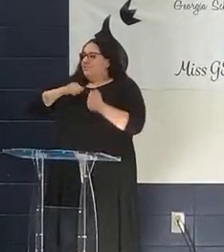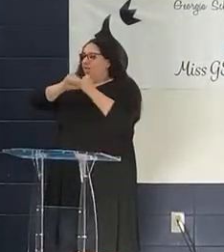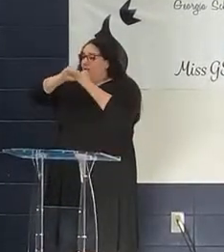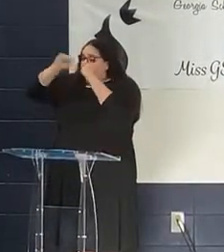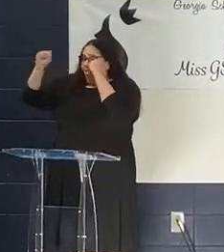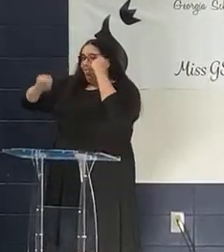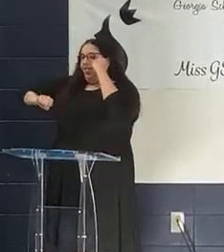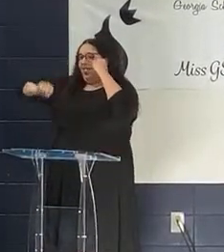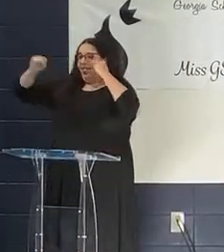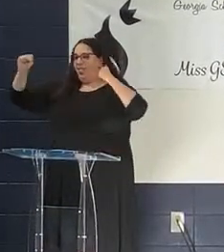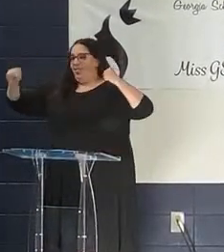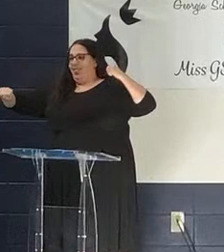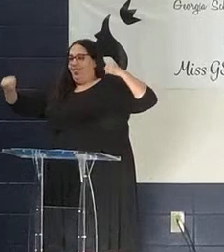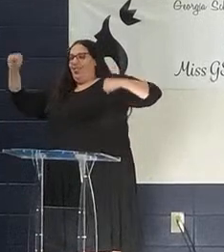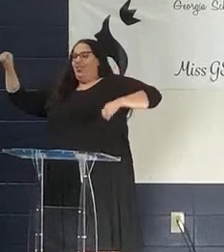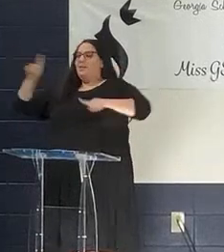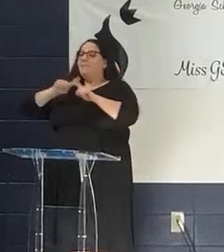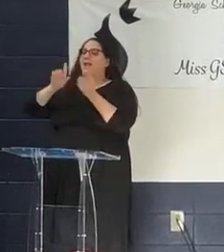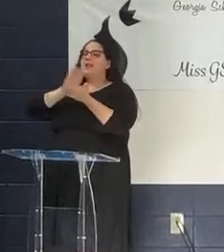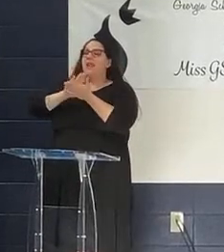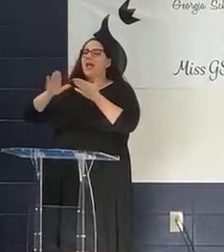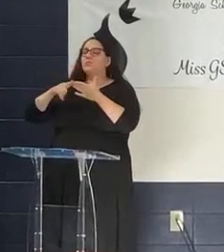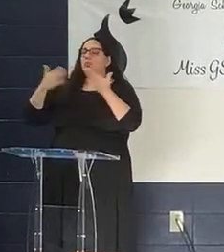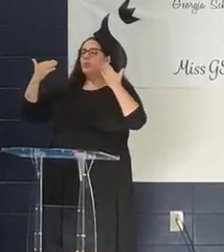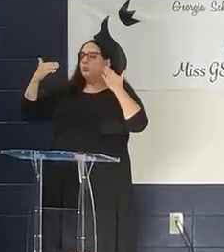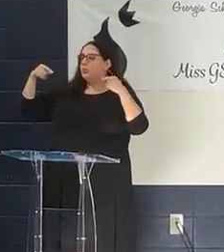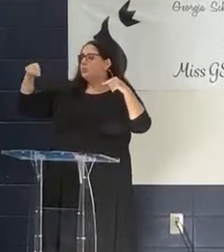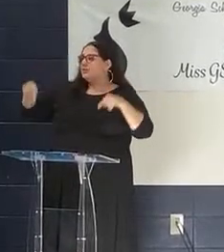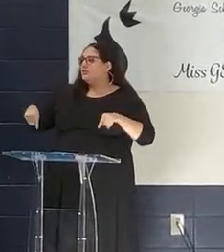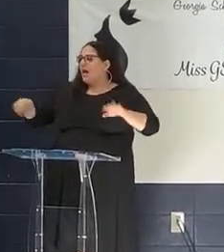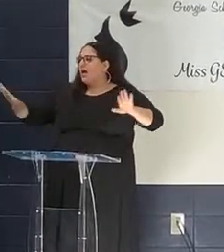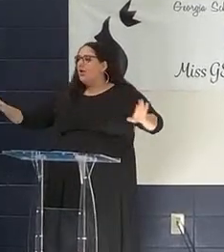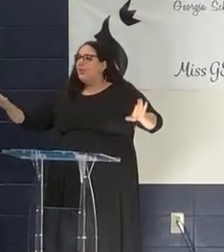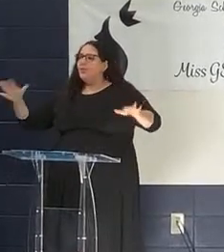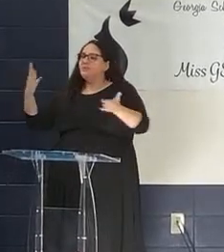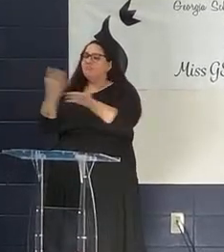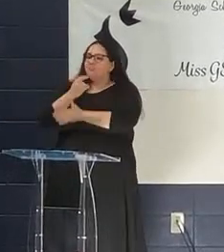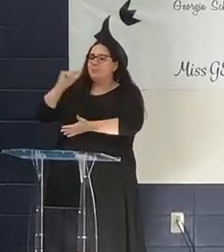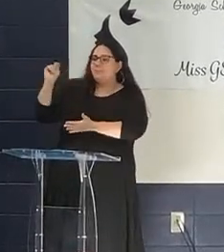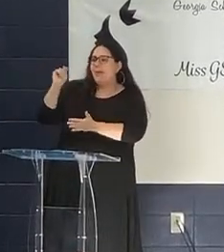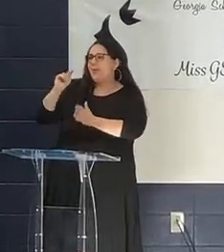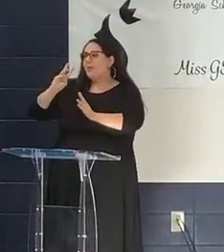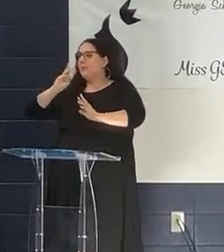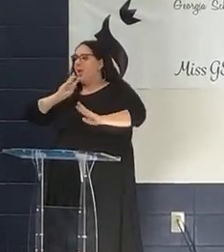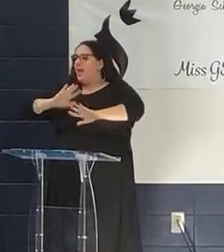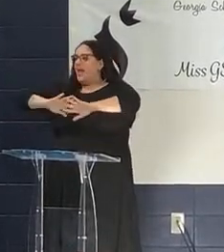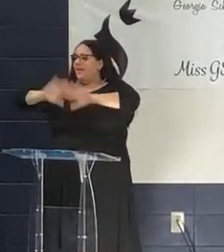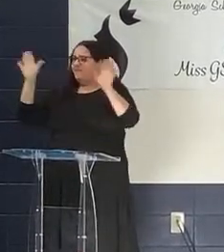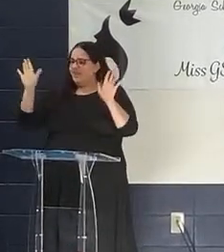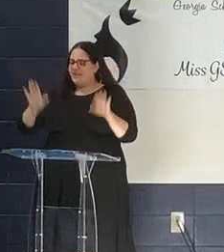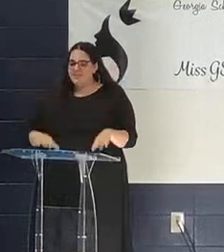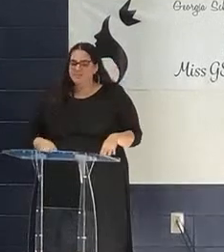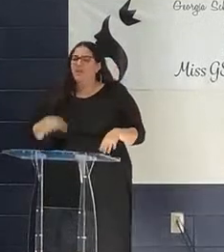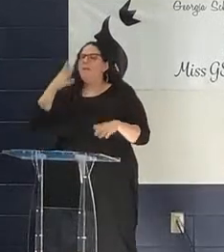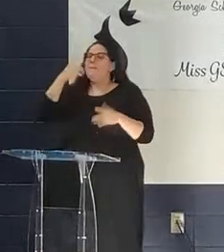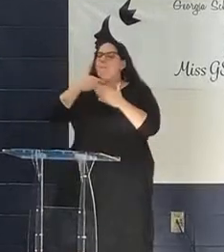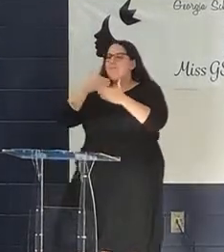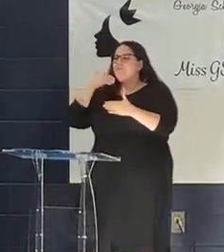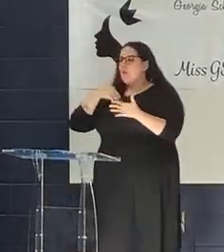Hello, everybody. Sorry for the long delay. But if we're going to go ahead and have a seat, hope everybody got everything they needed